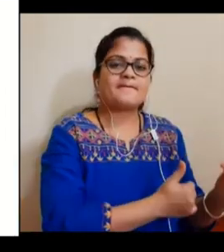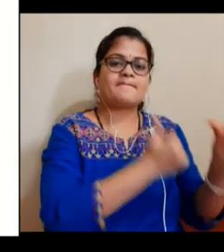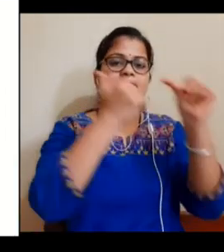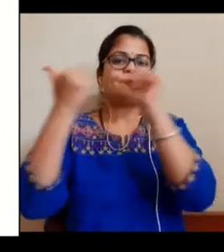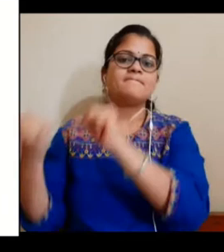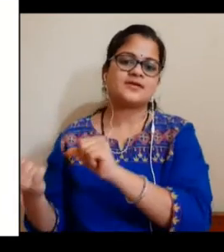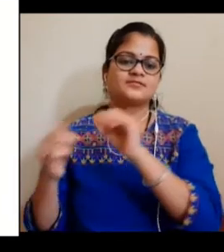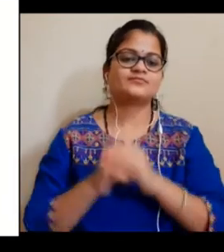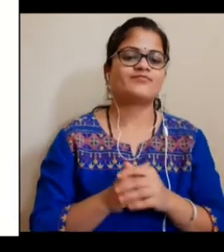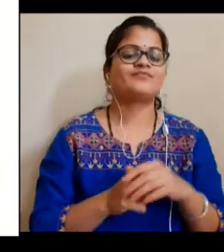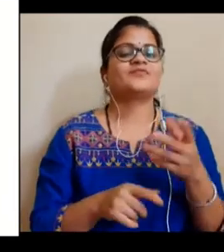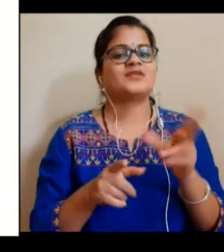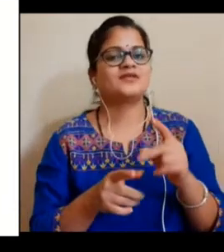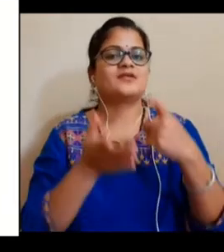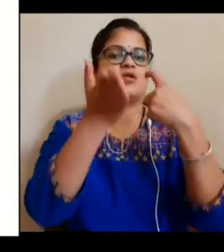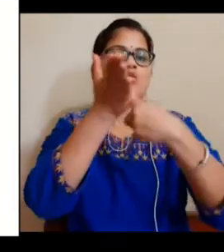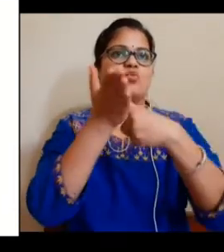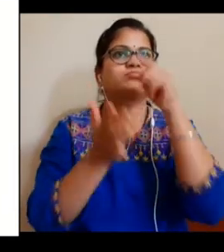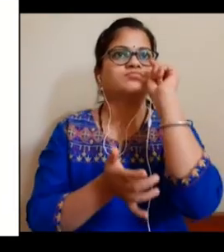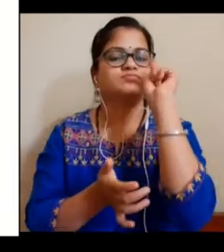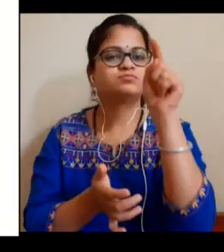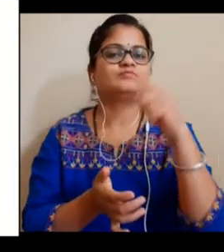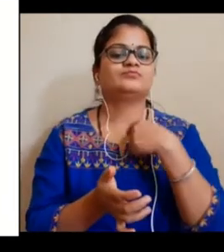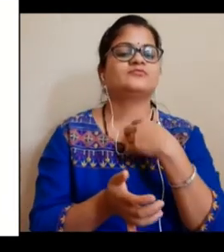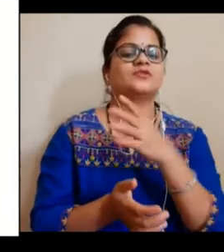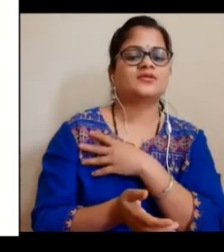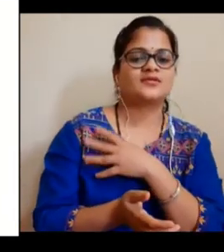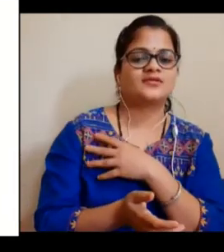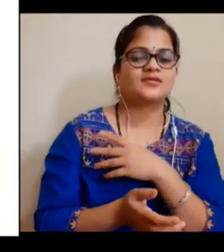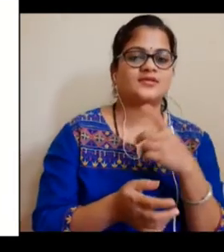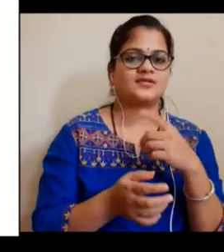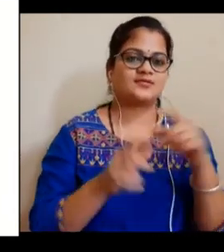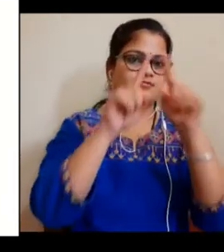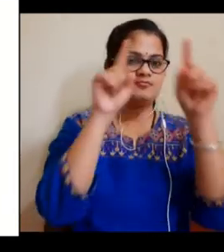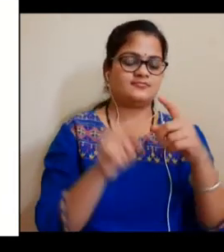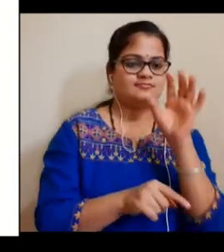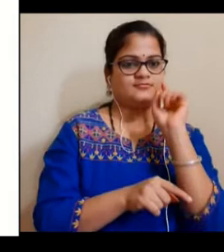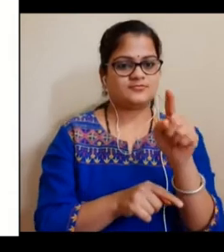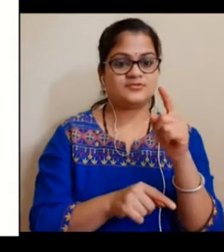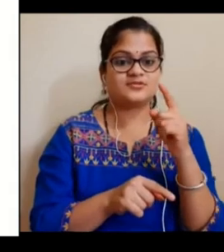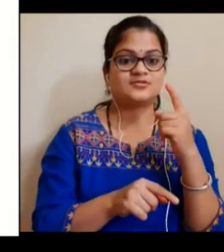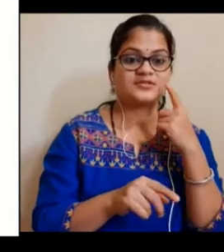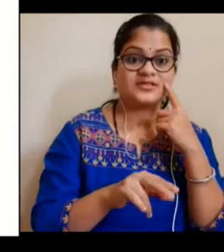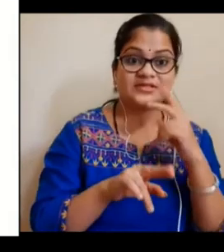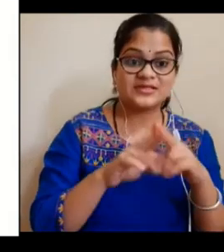it goes back here. And again, I click for instruction. Click on the green card. I can click this instruction. I can hear the instruction any